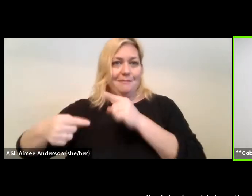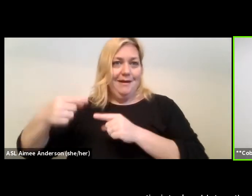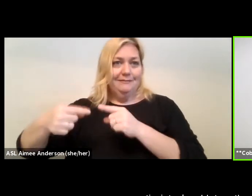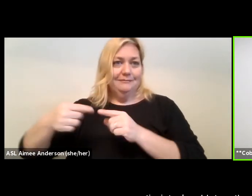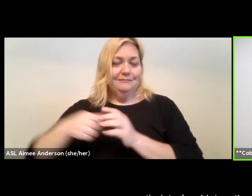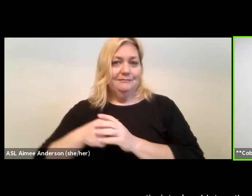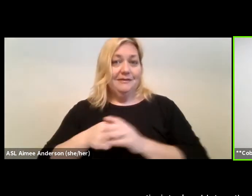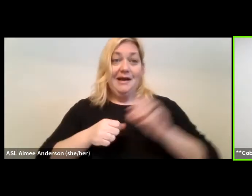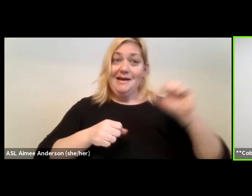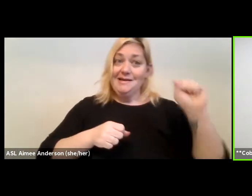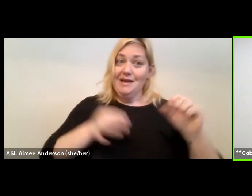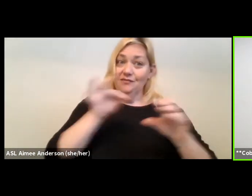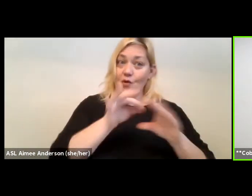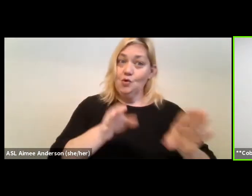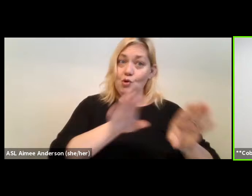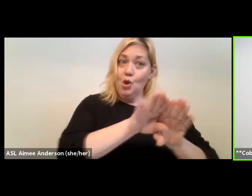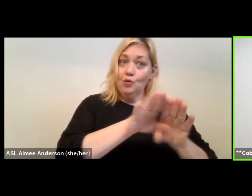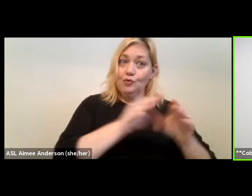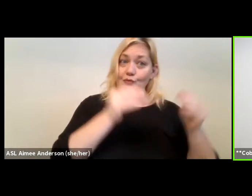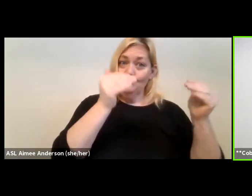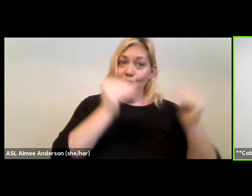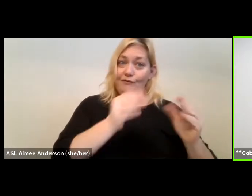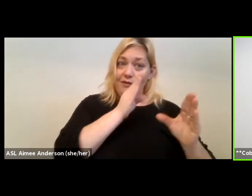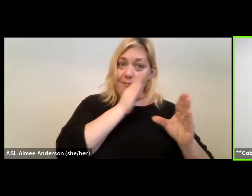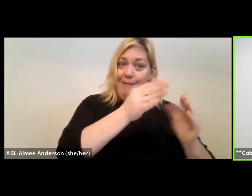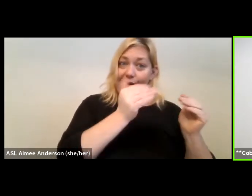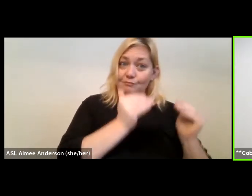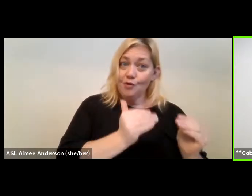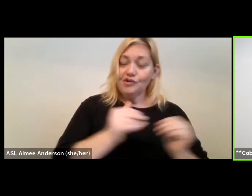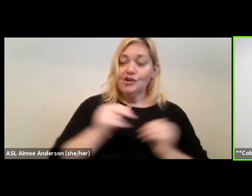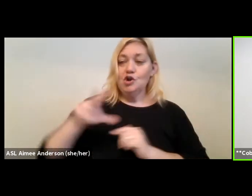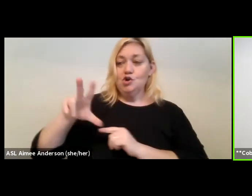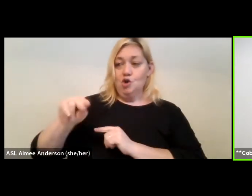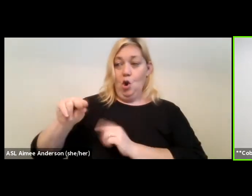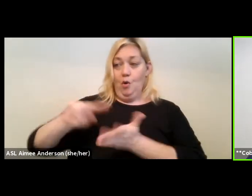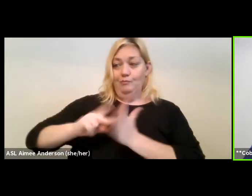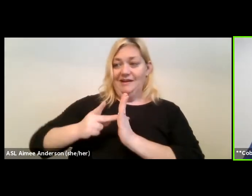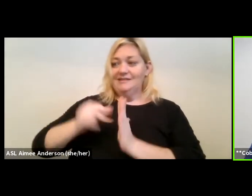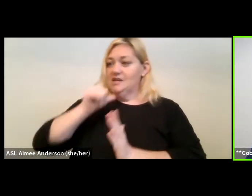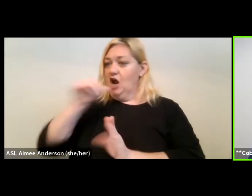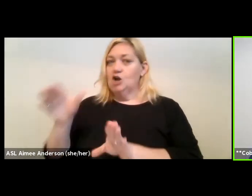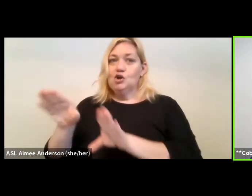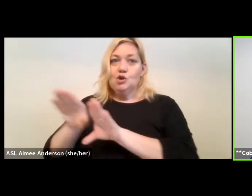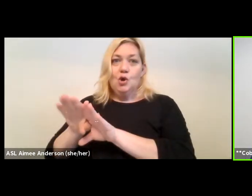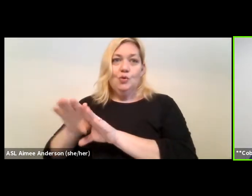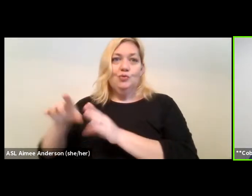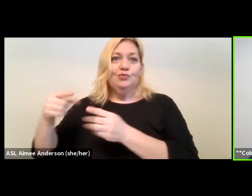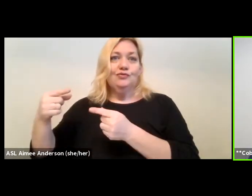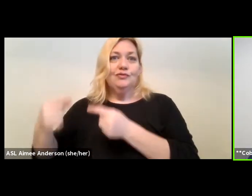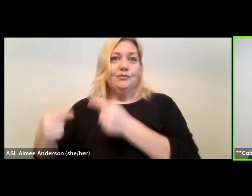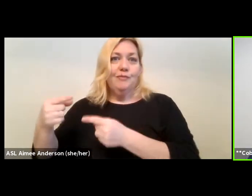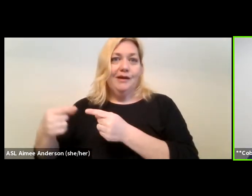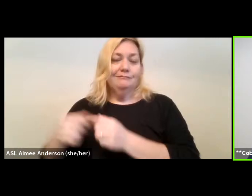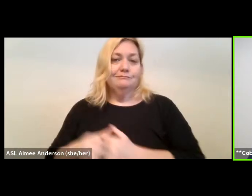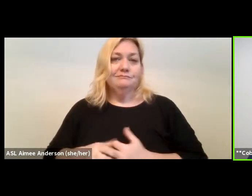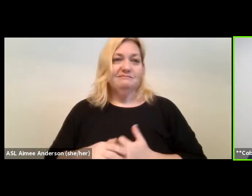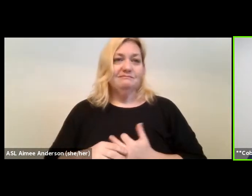A yes vote is to close debate and move to the main motion, and no vote is to not close debate. So